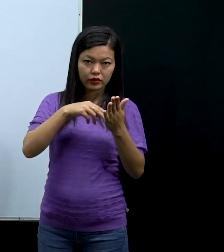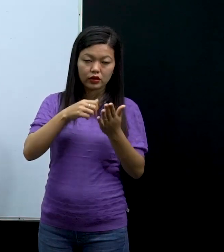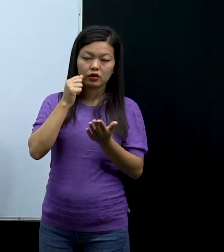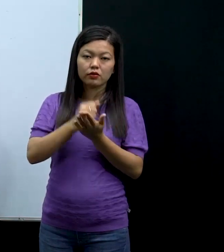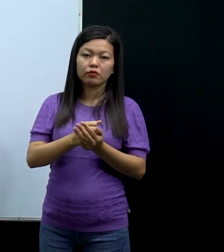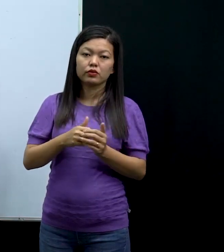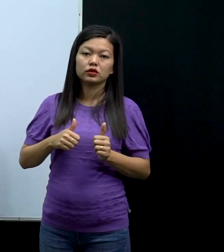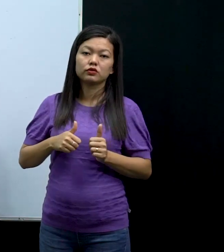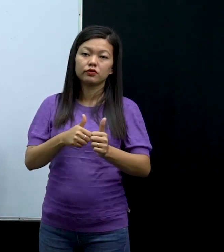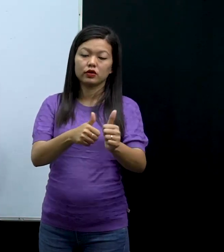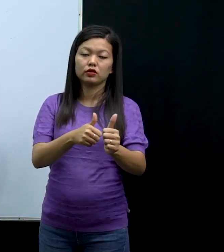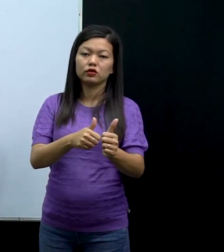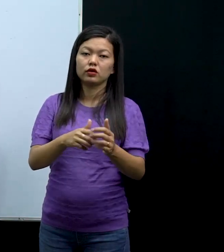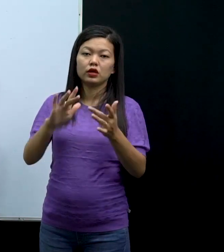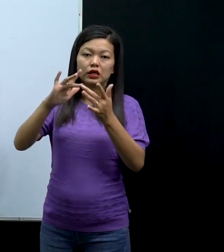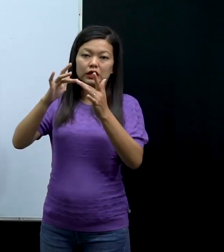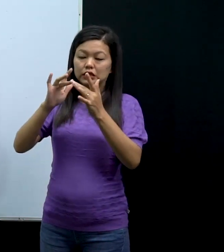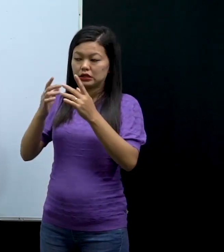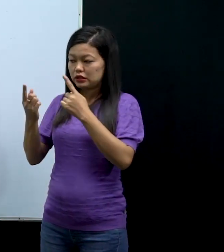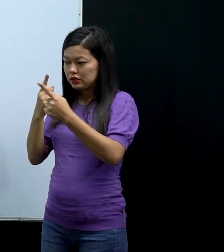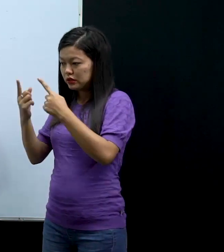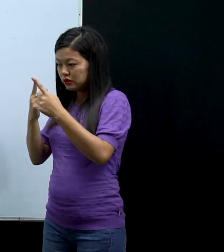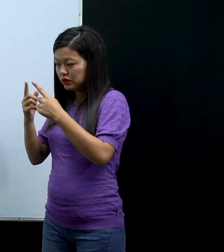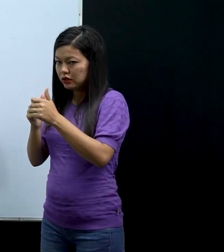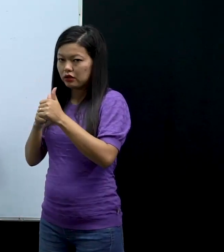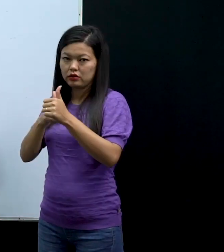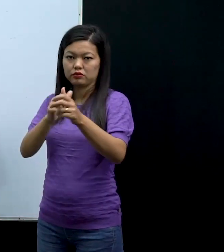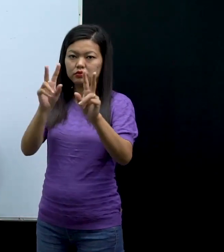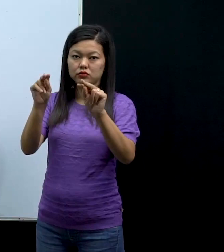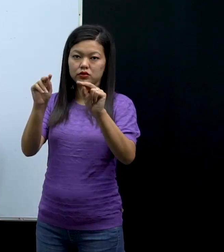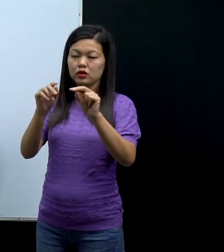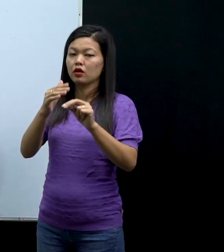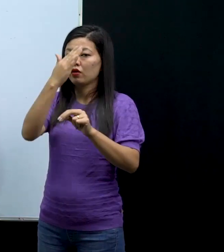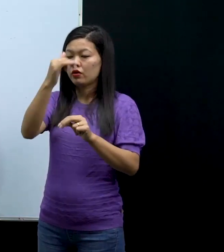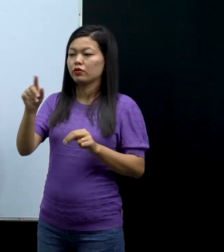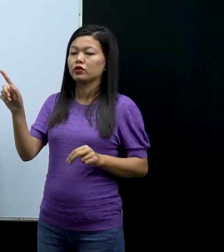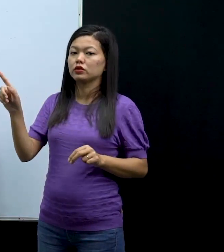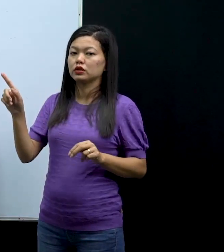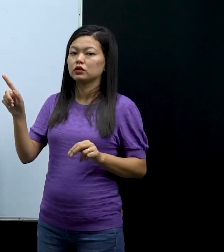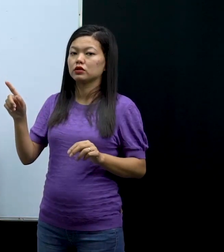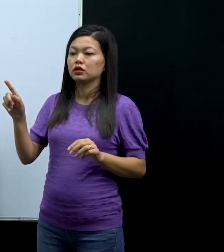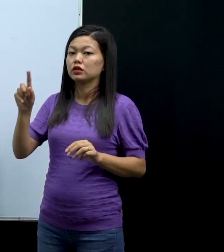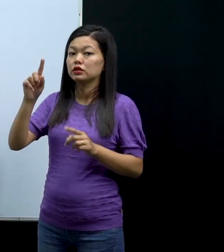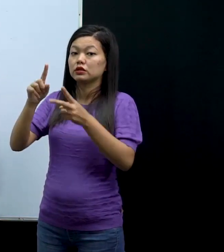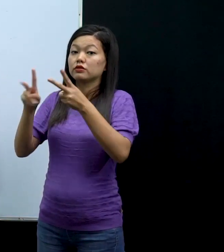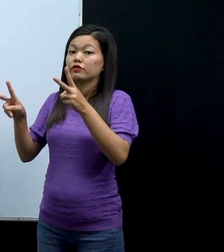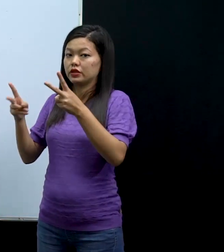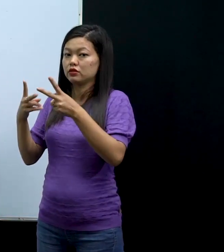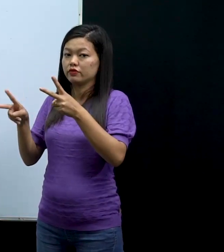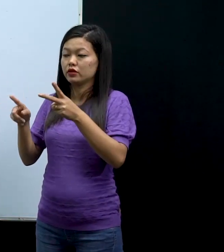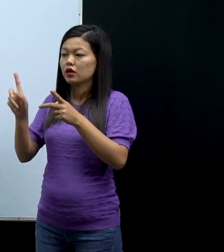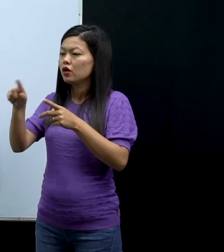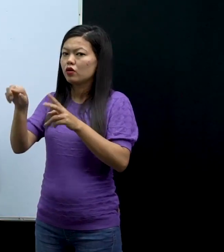If you do not use any name and you are just using sir or madam, you can use yours faithfully. And the next thing is